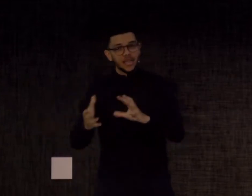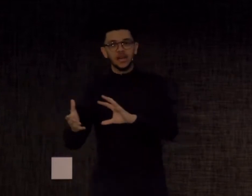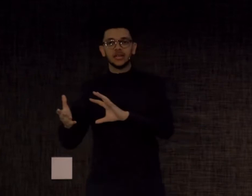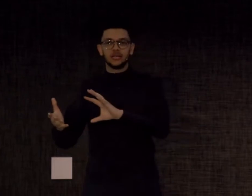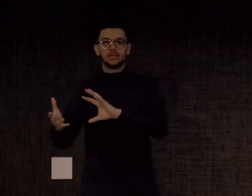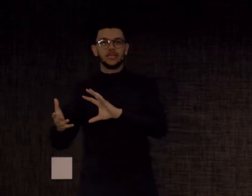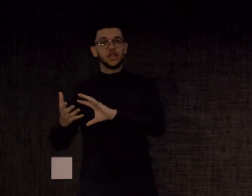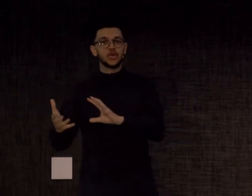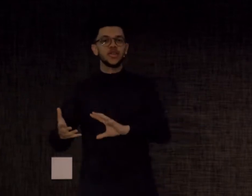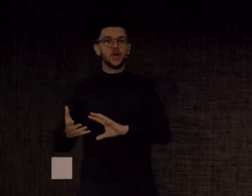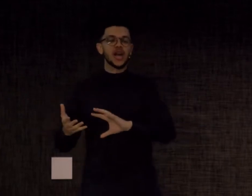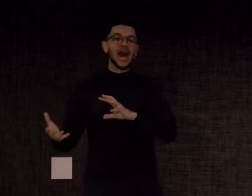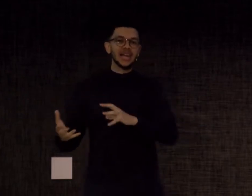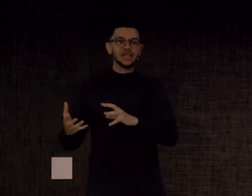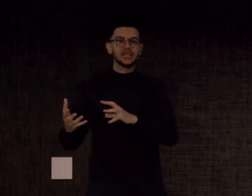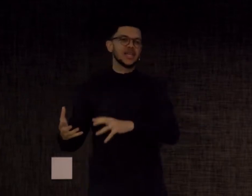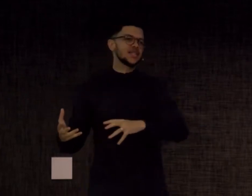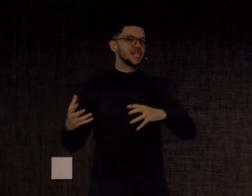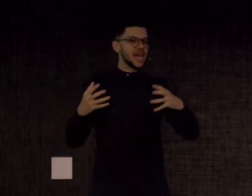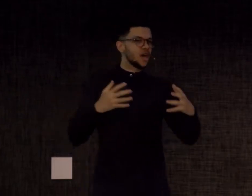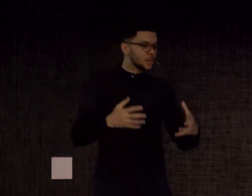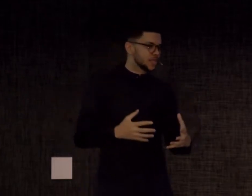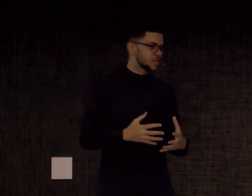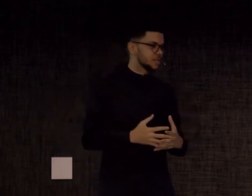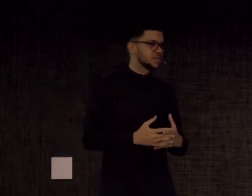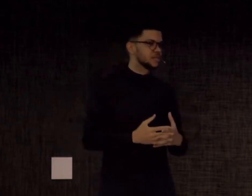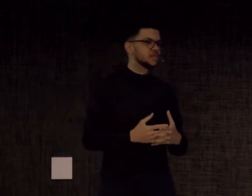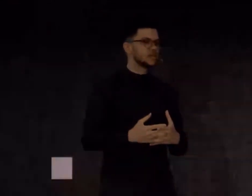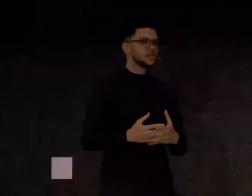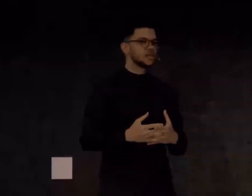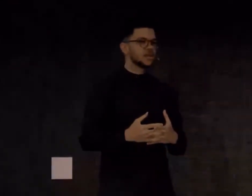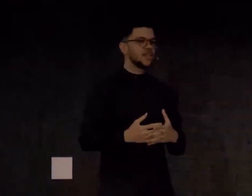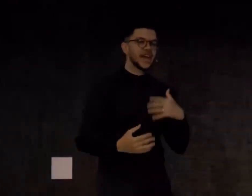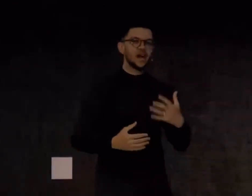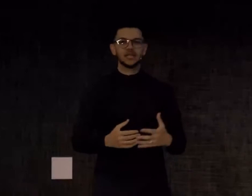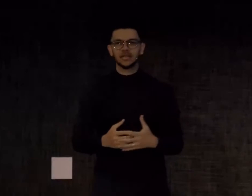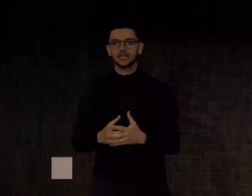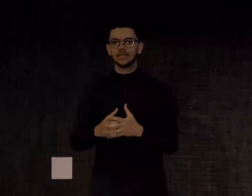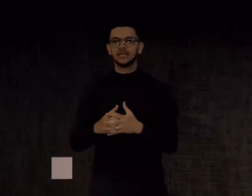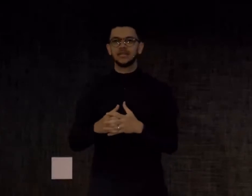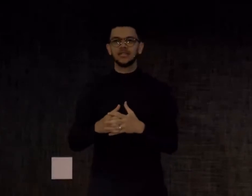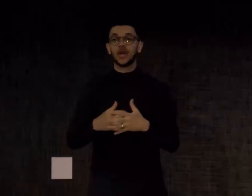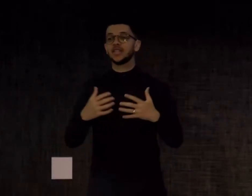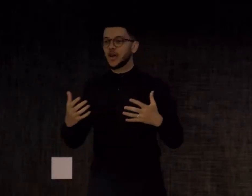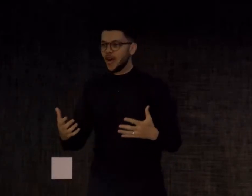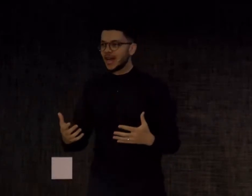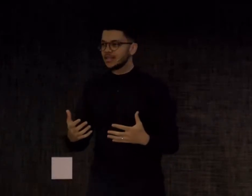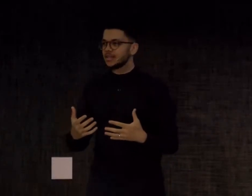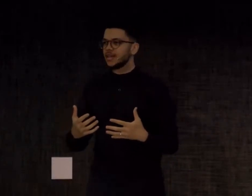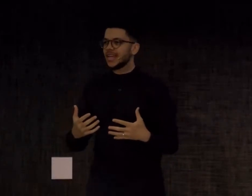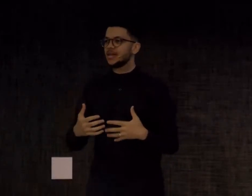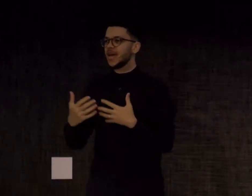His other noteworthy work, Island, does the exact opposite. That asks, what could go